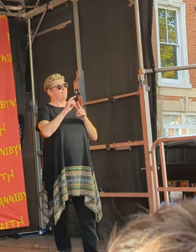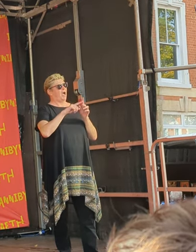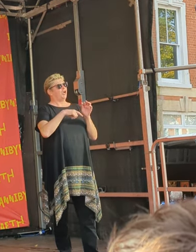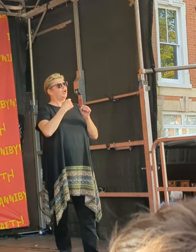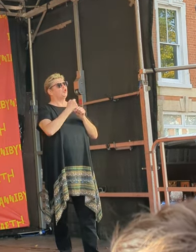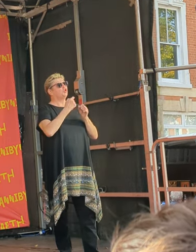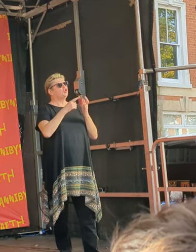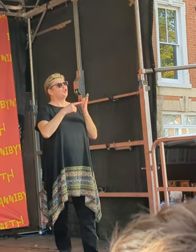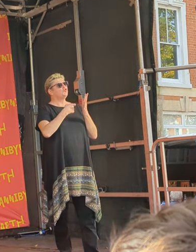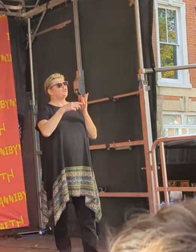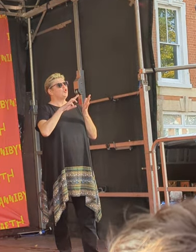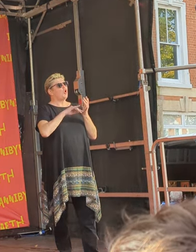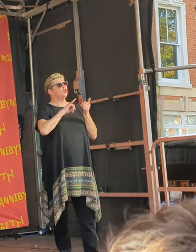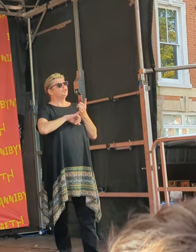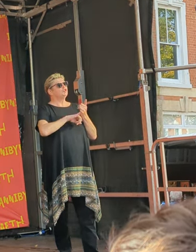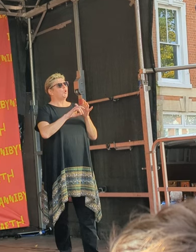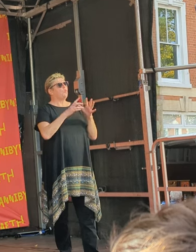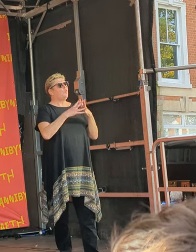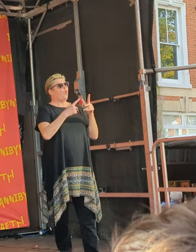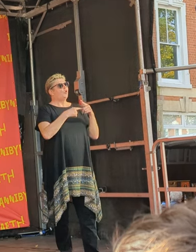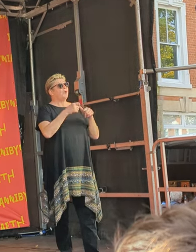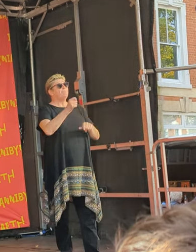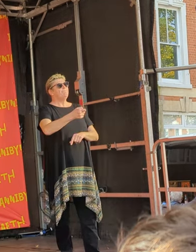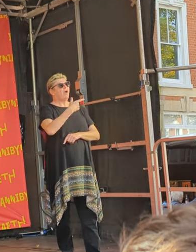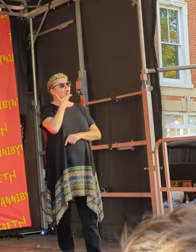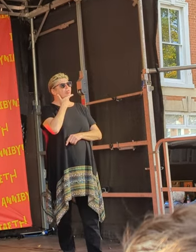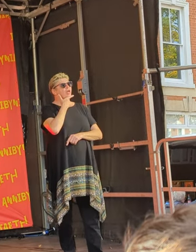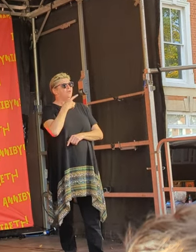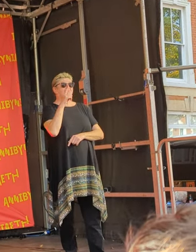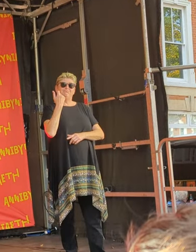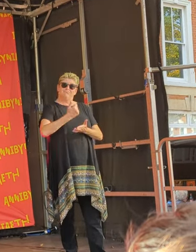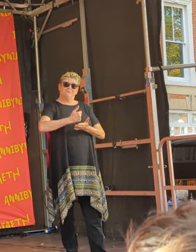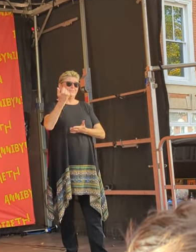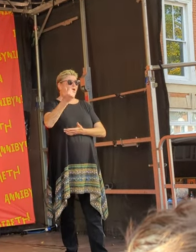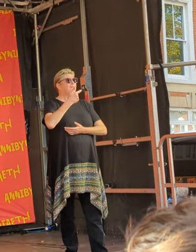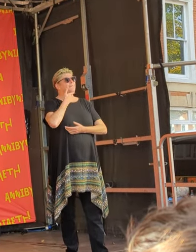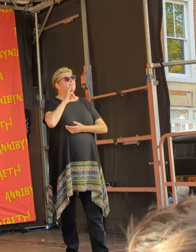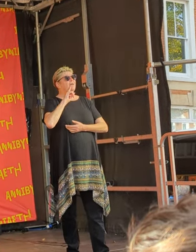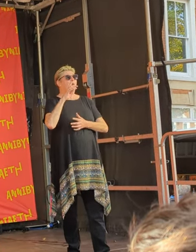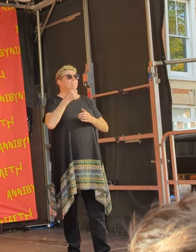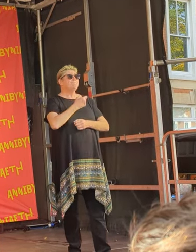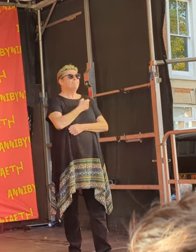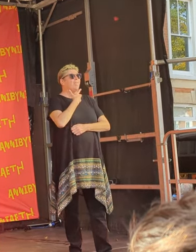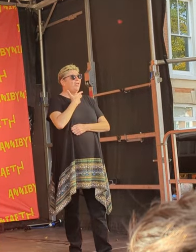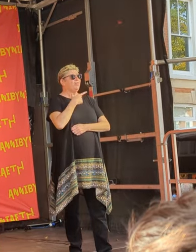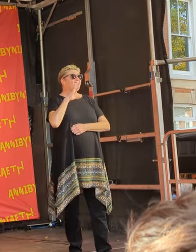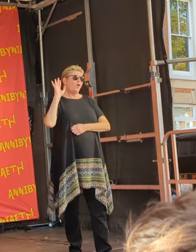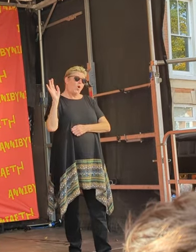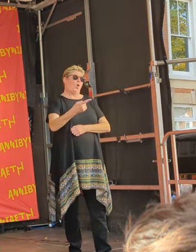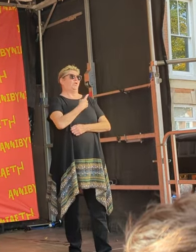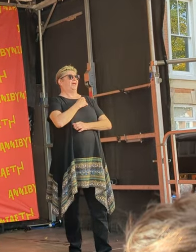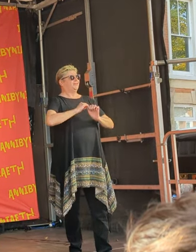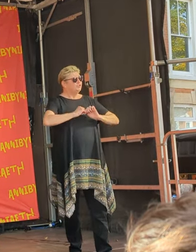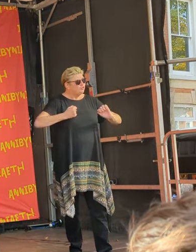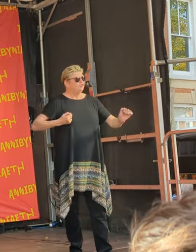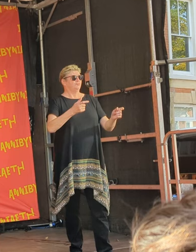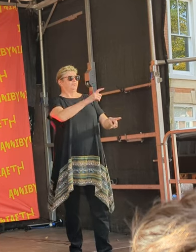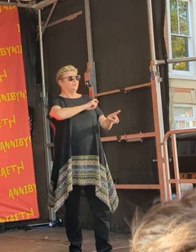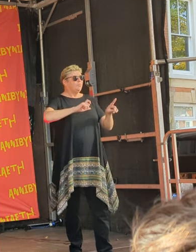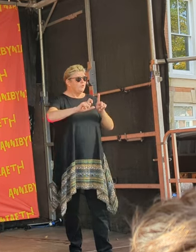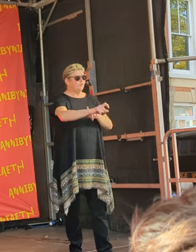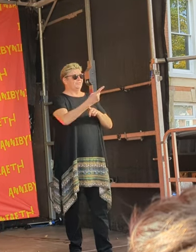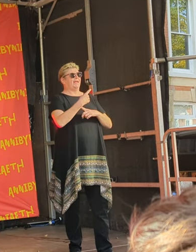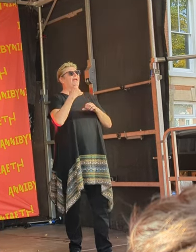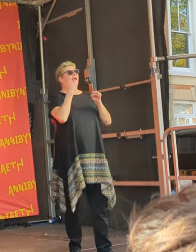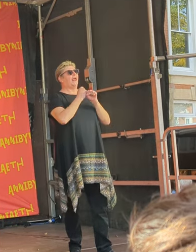Gurnos Ward of Merthyr Tydfil. And those fantastic people of Merthyr and all the other industrial communities